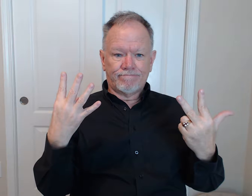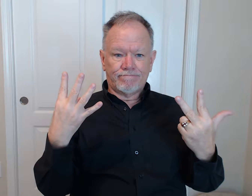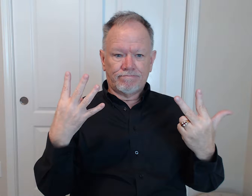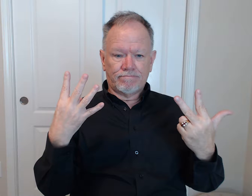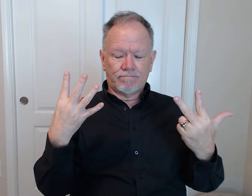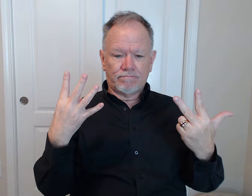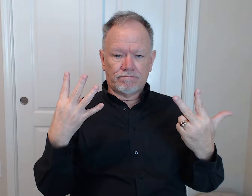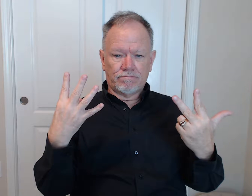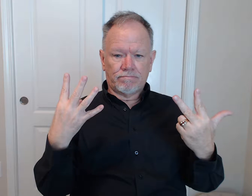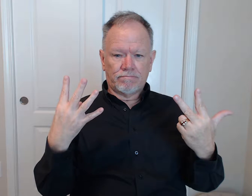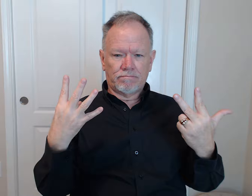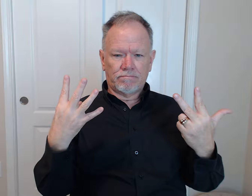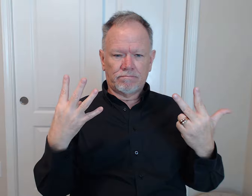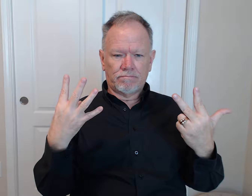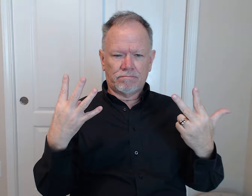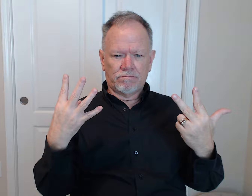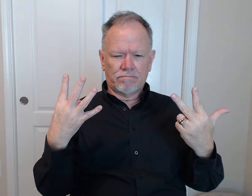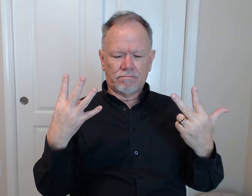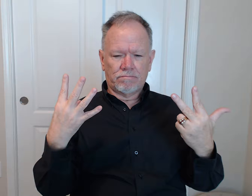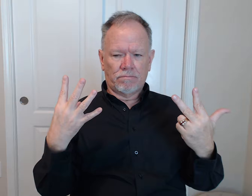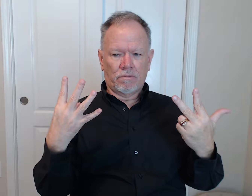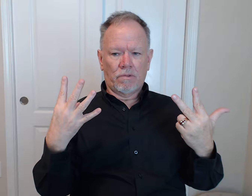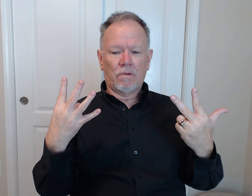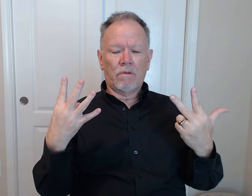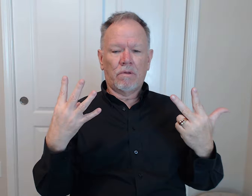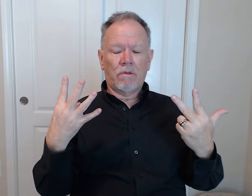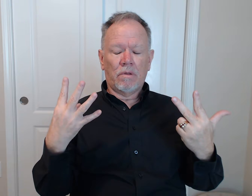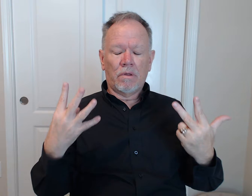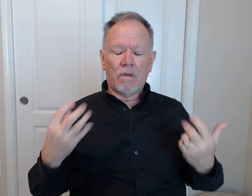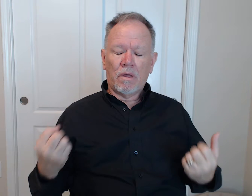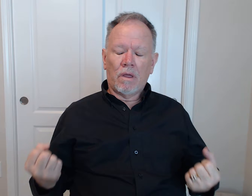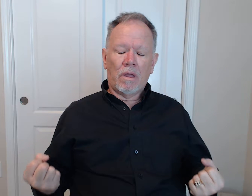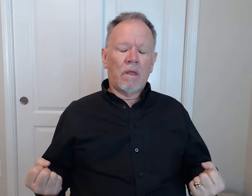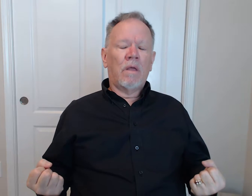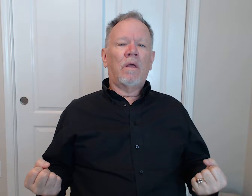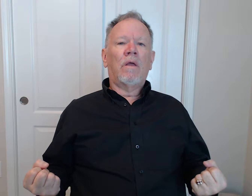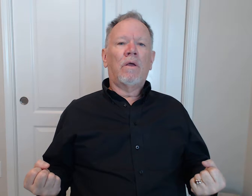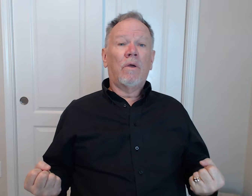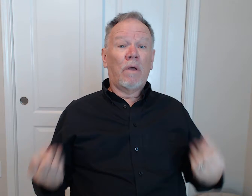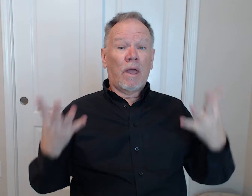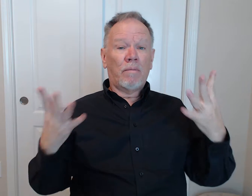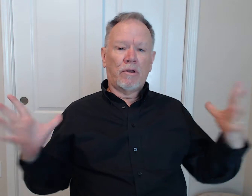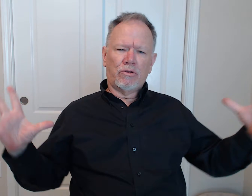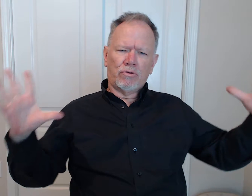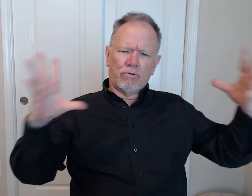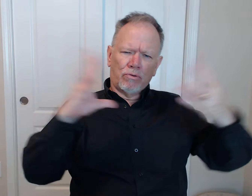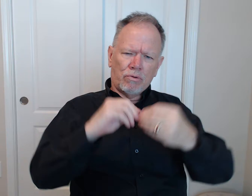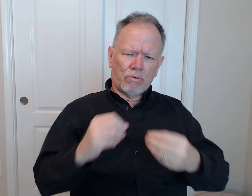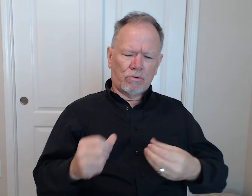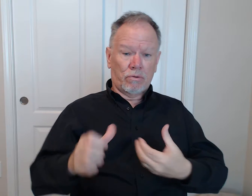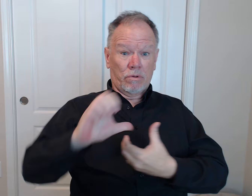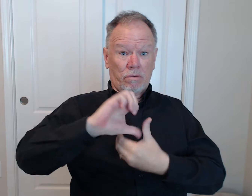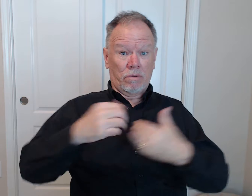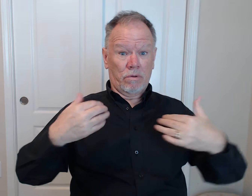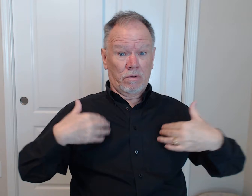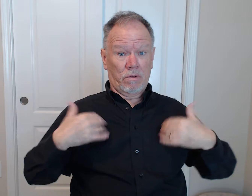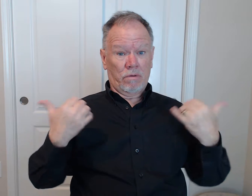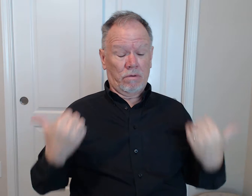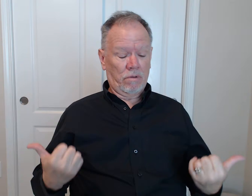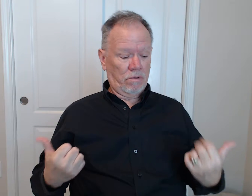3, 4. So how many total avocados do I have now? That's 1, 2,